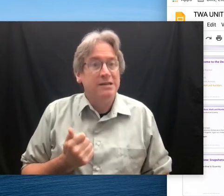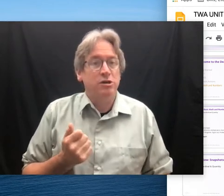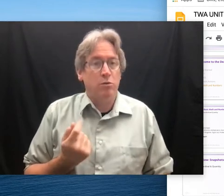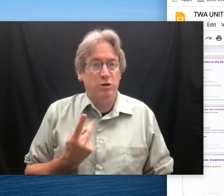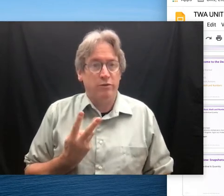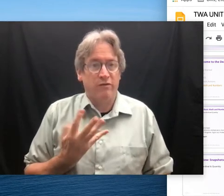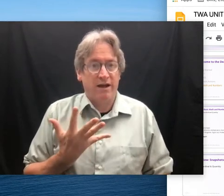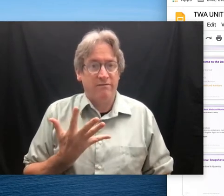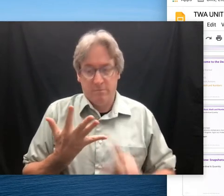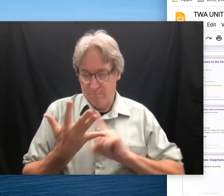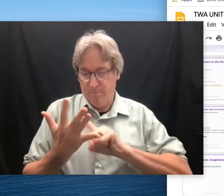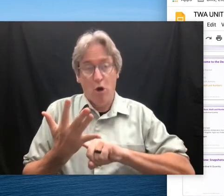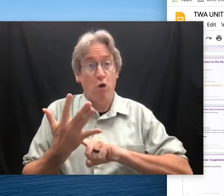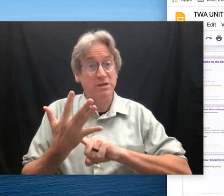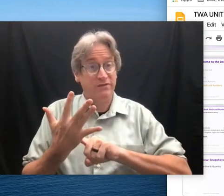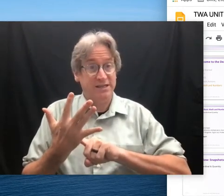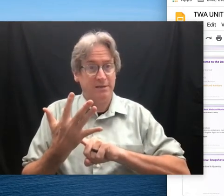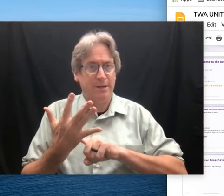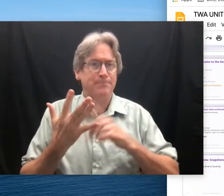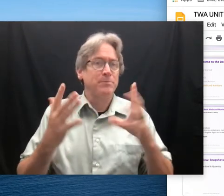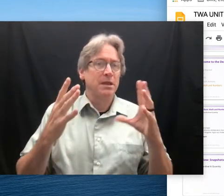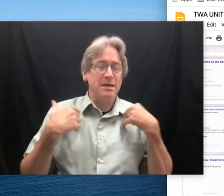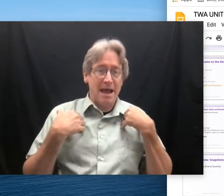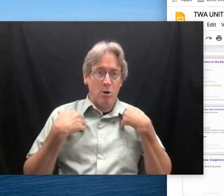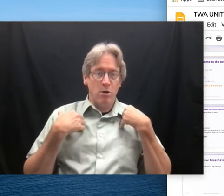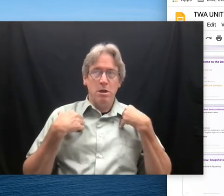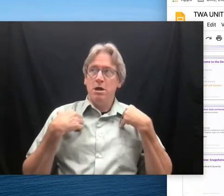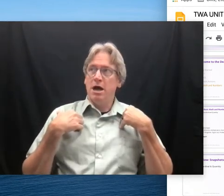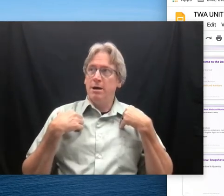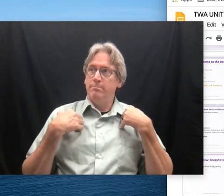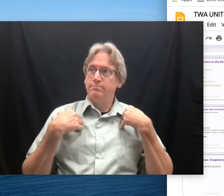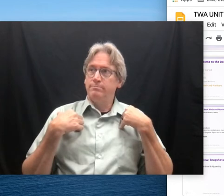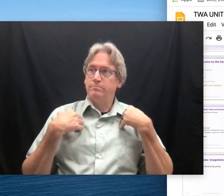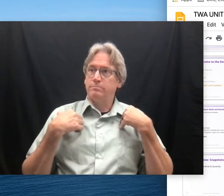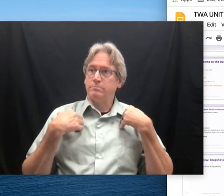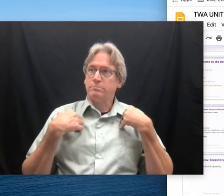Right. So 1, 2, 3, 4, 5. Palm is facing me. Now,